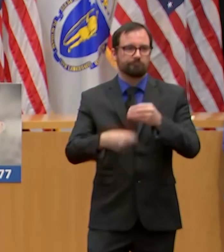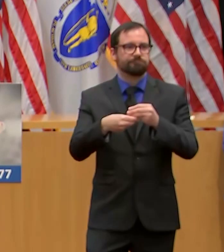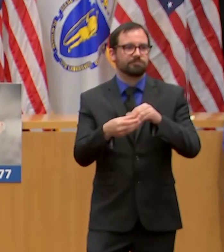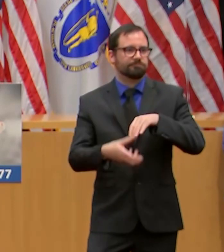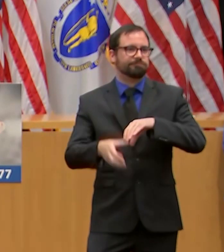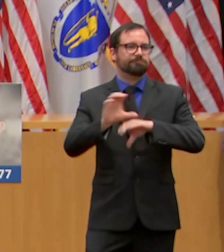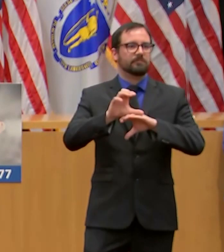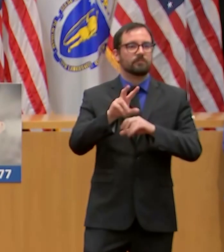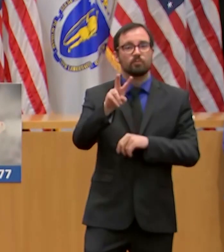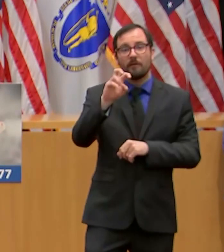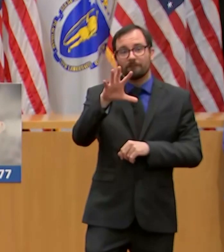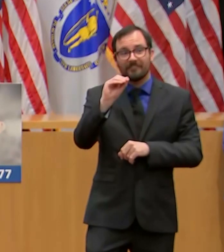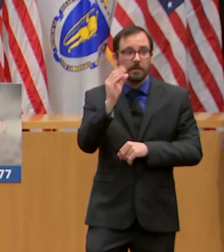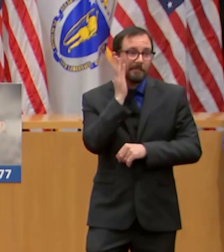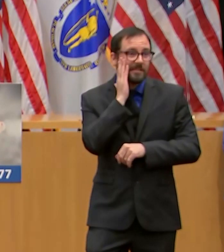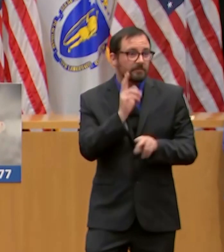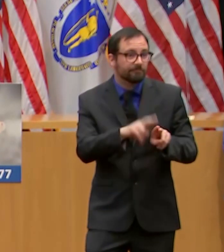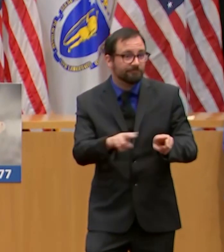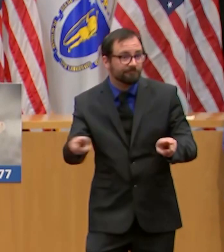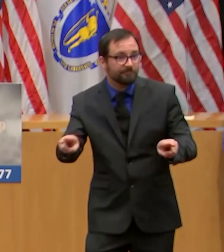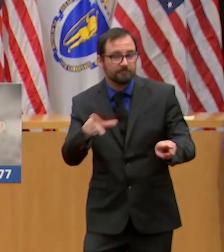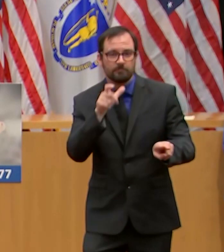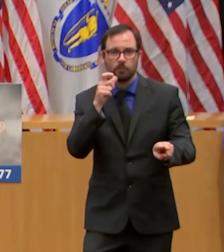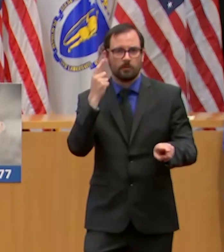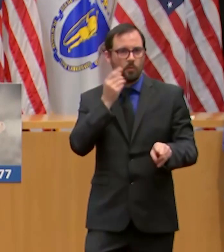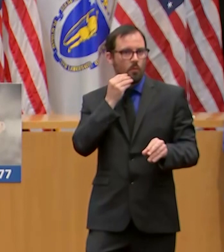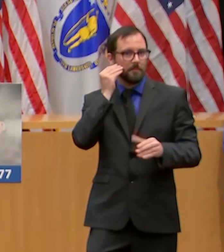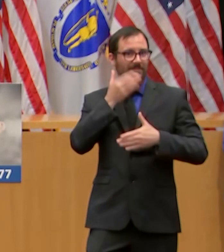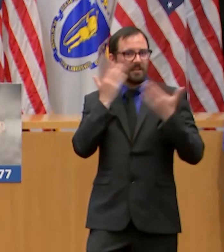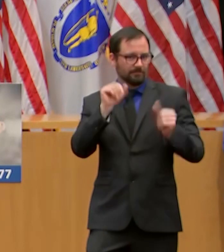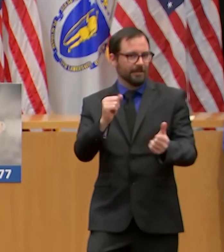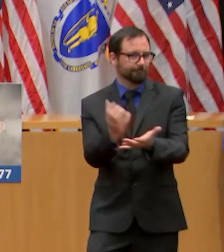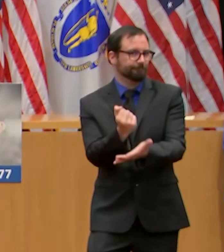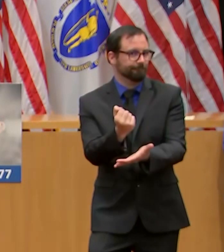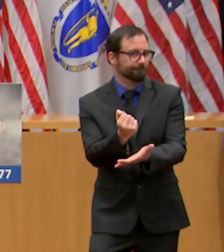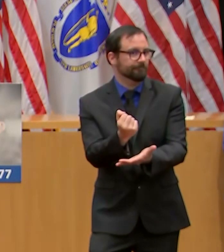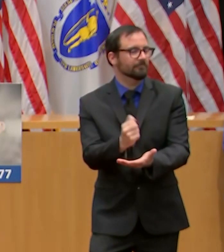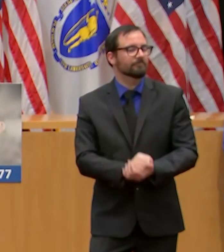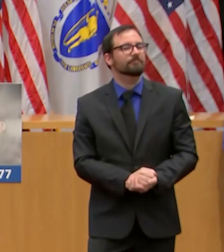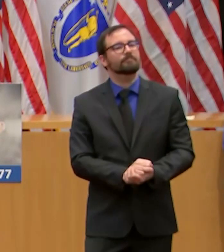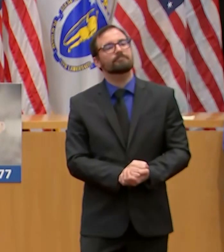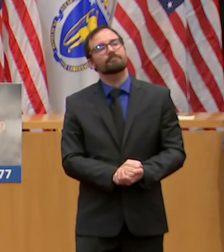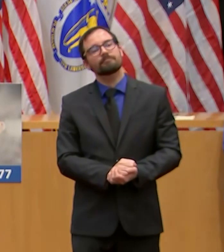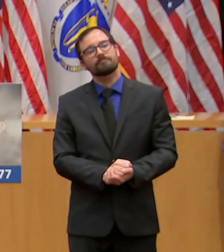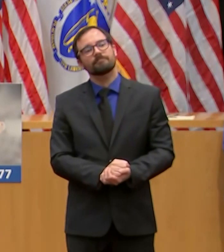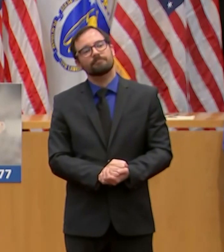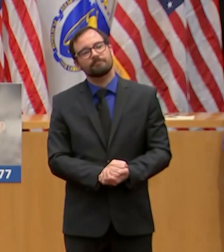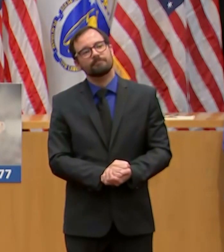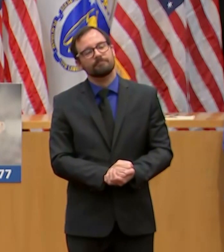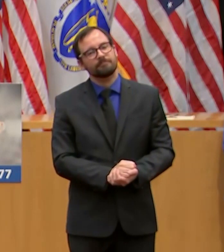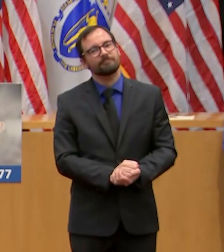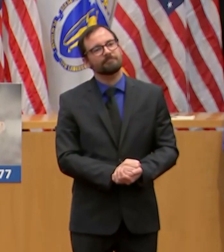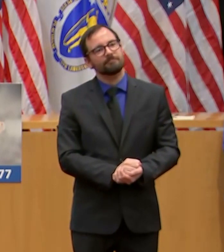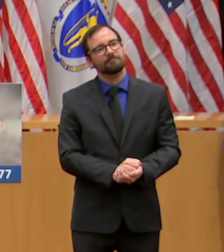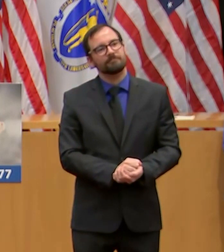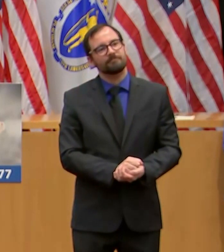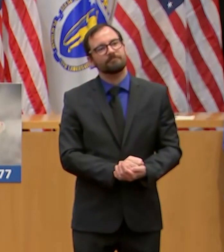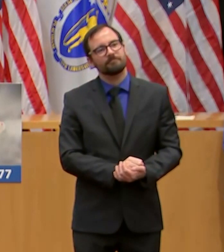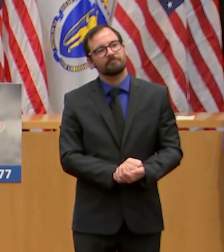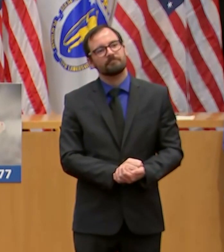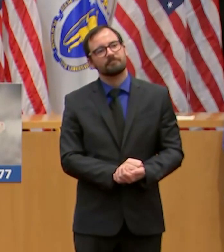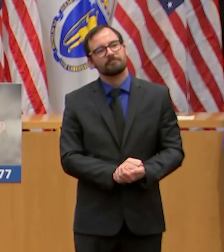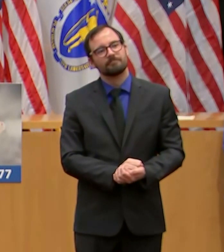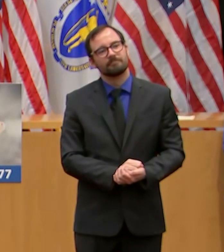care for the homeless community here in Boston. This morning, new data released by the Federal Department of